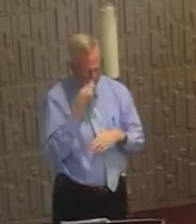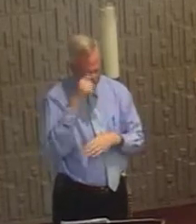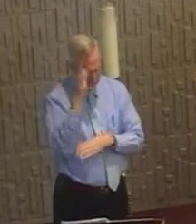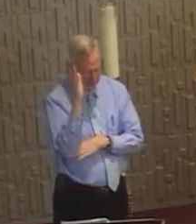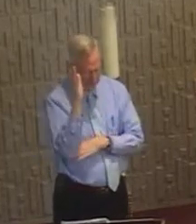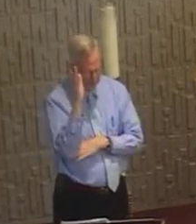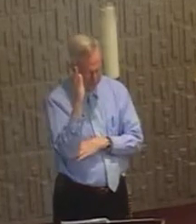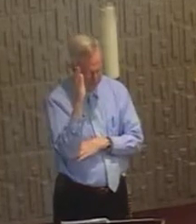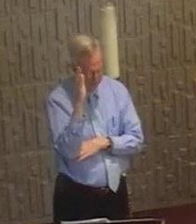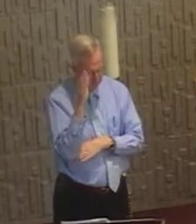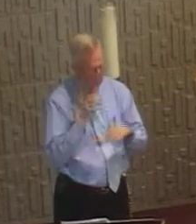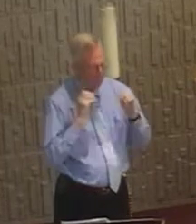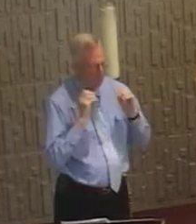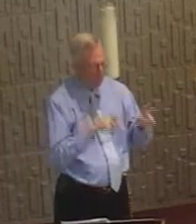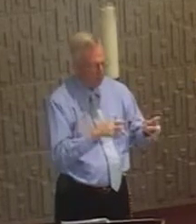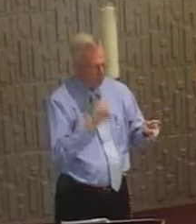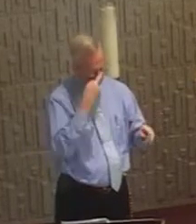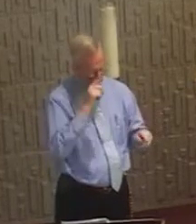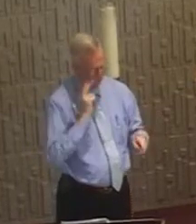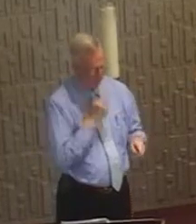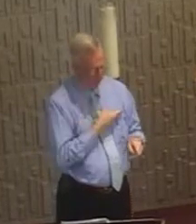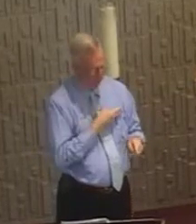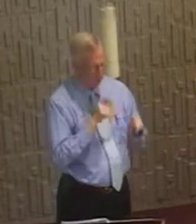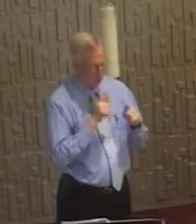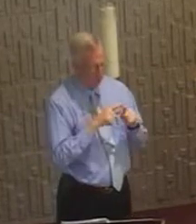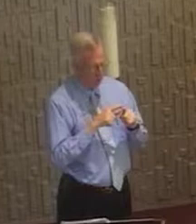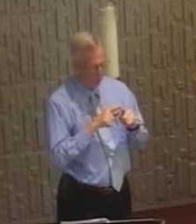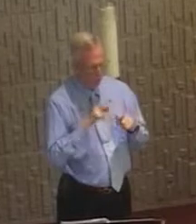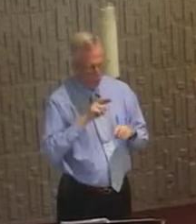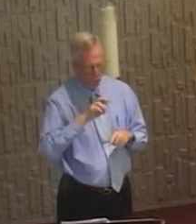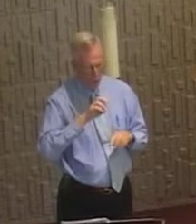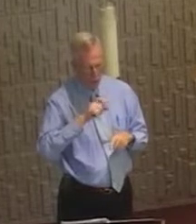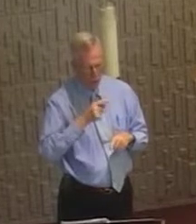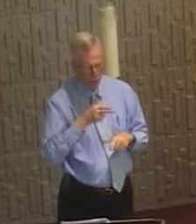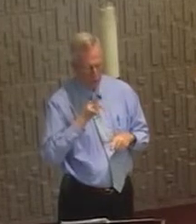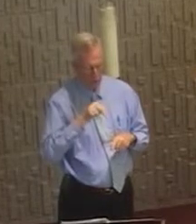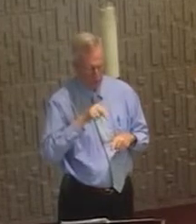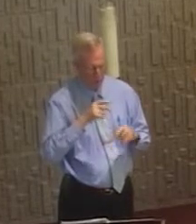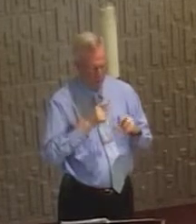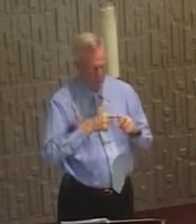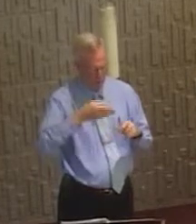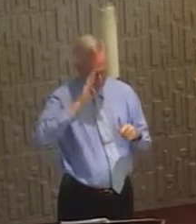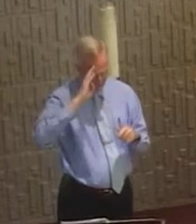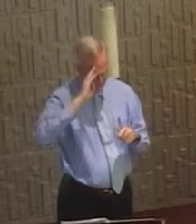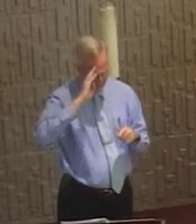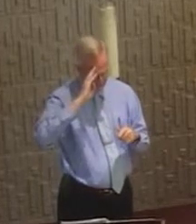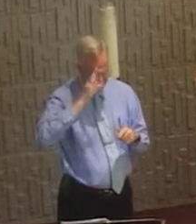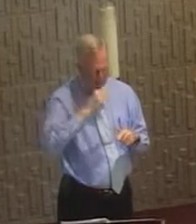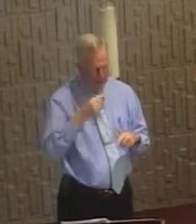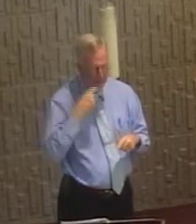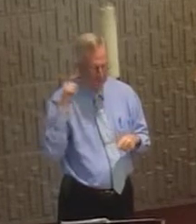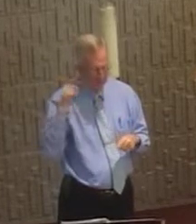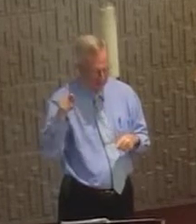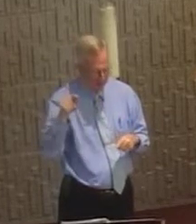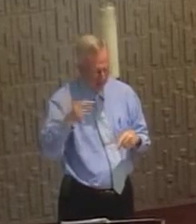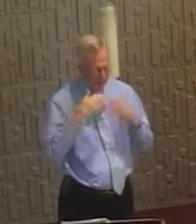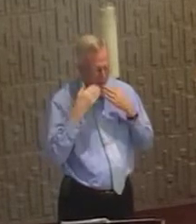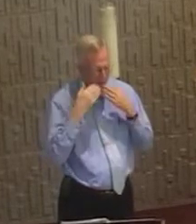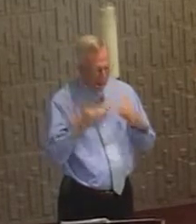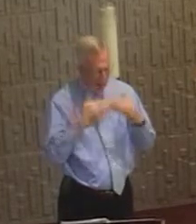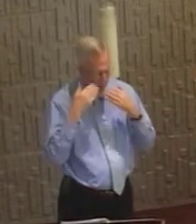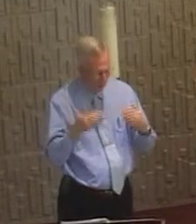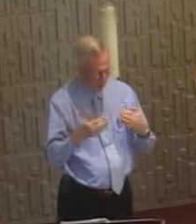opportunity for us to return to Him like the Samaritan in today's gospel, and to tell Him, thank you.